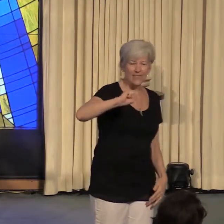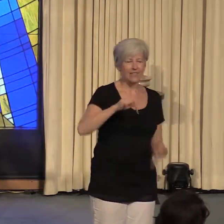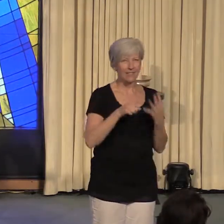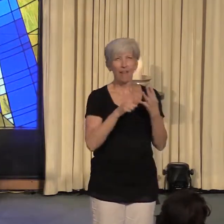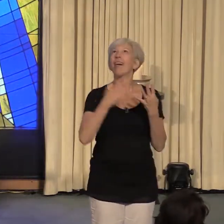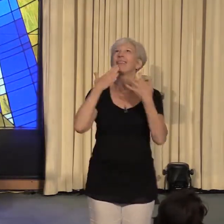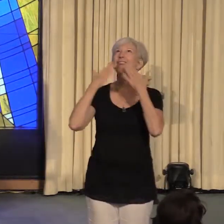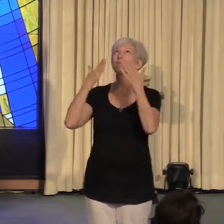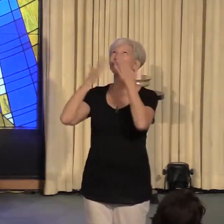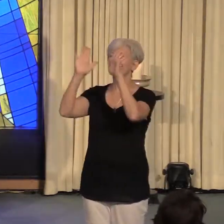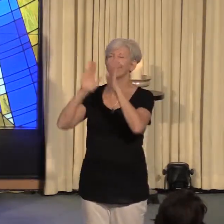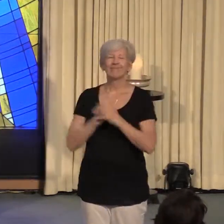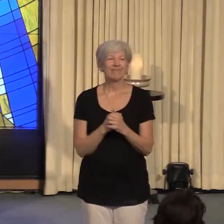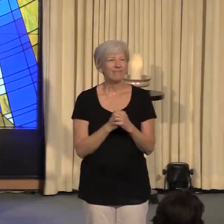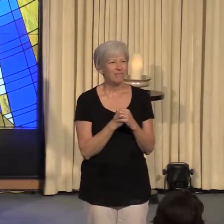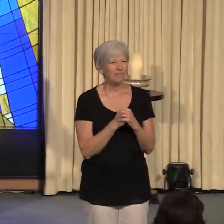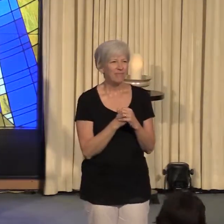God. I needed that.